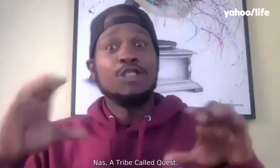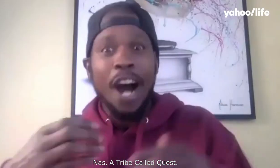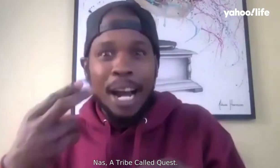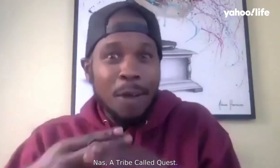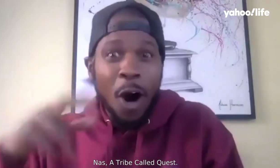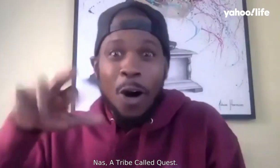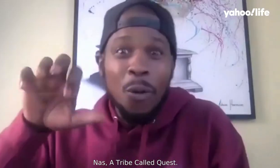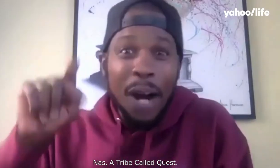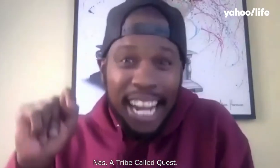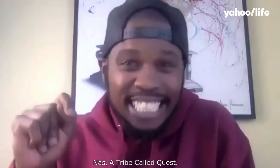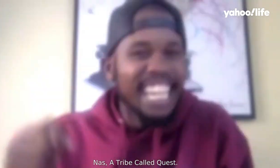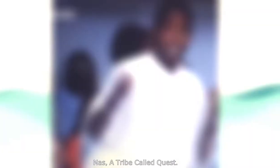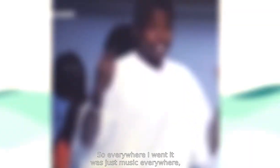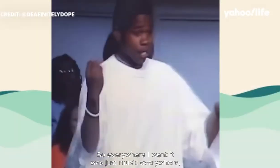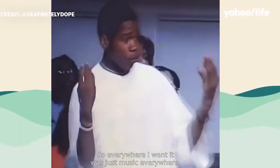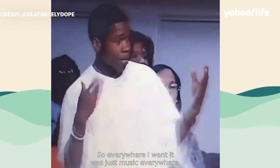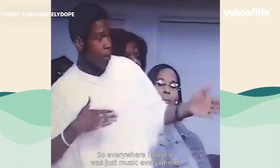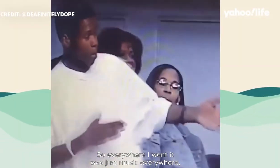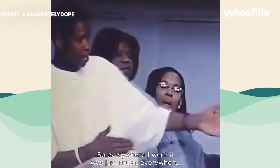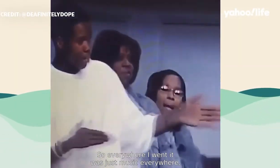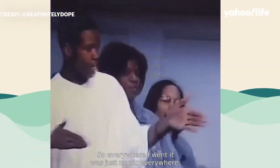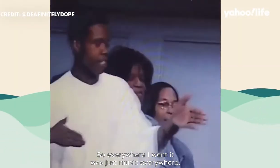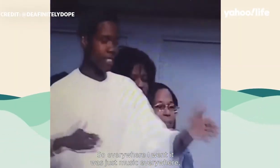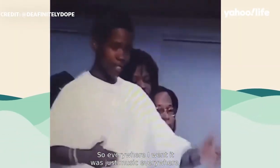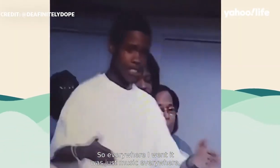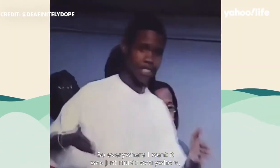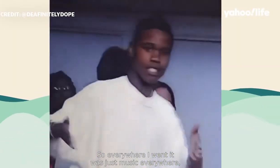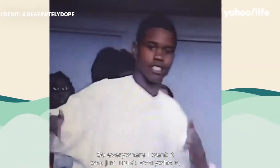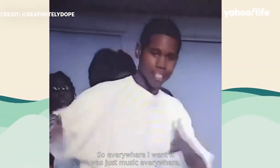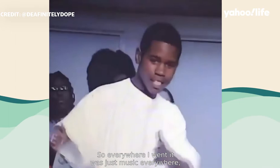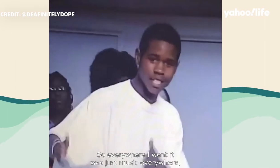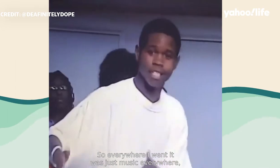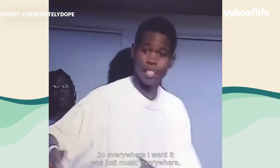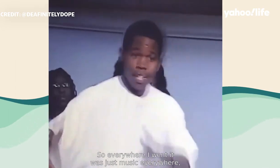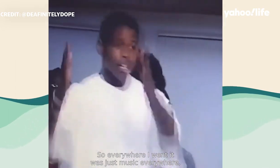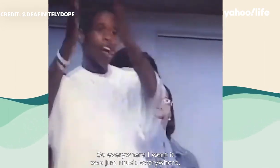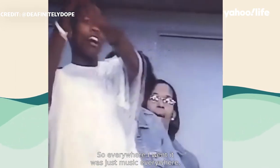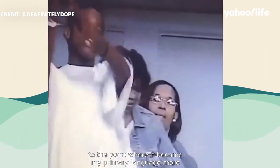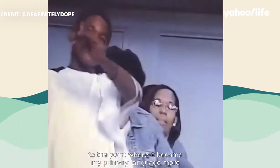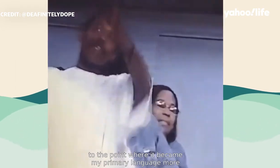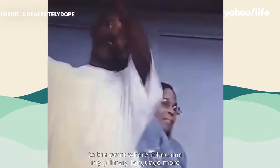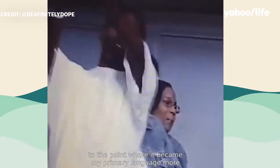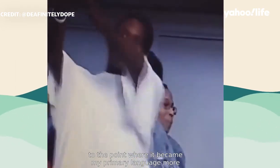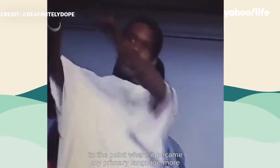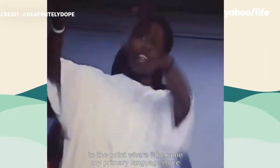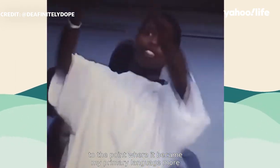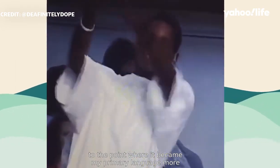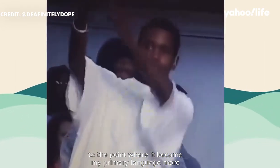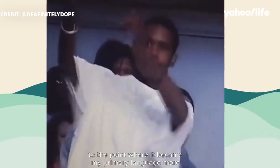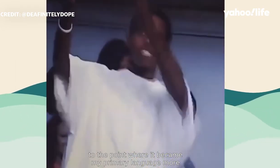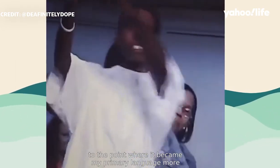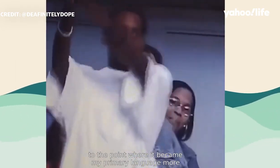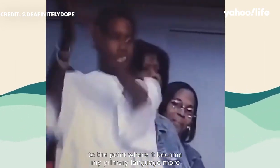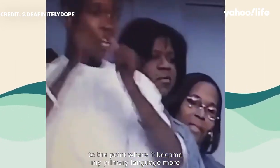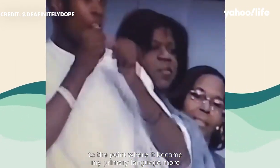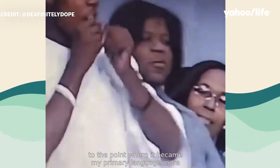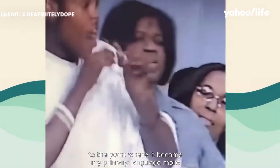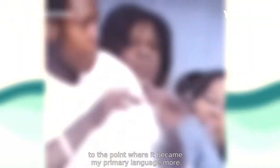Tribe Called Quest. So everywhere I went, it was just music everywhere, to the point to where it became my primary language